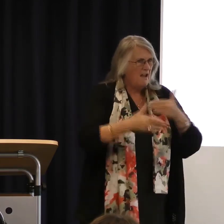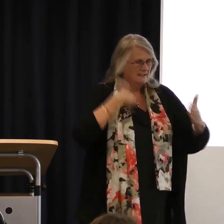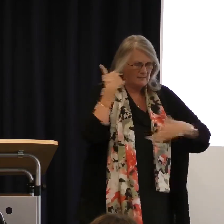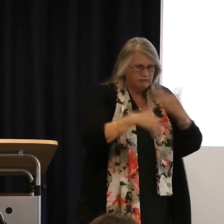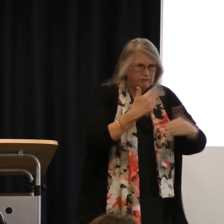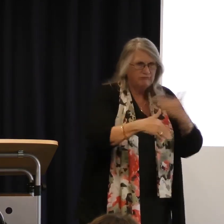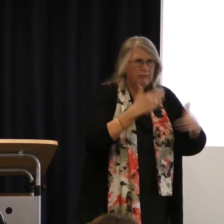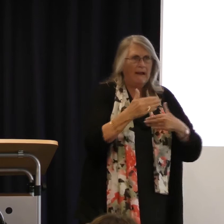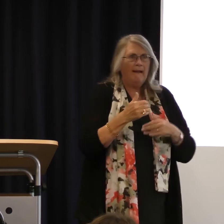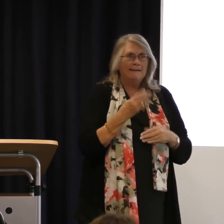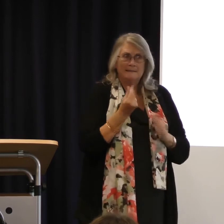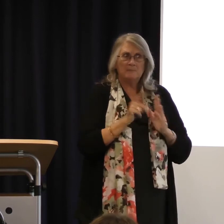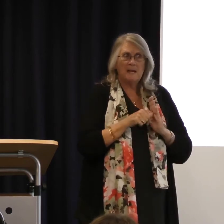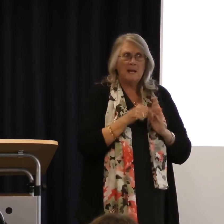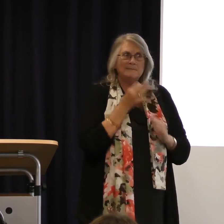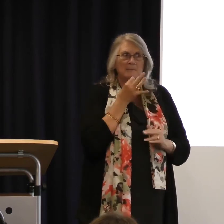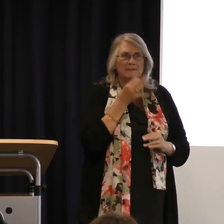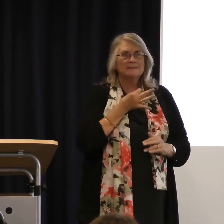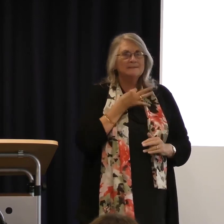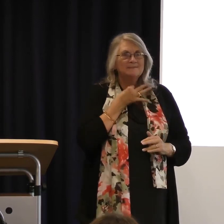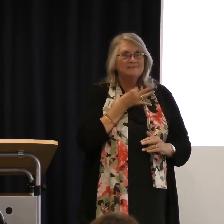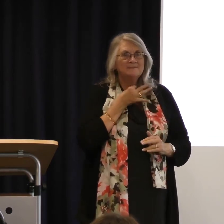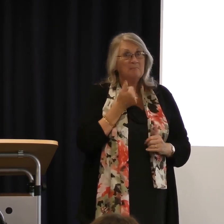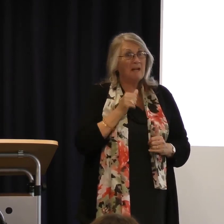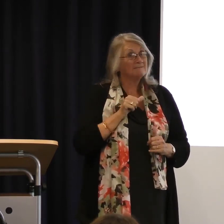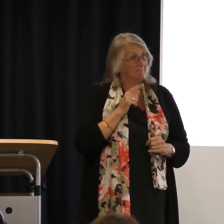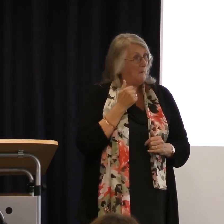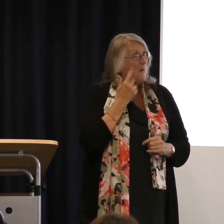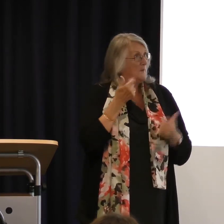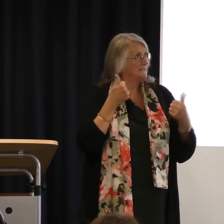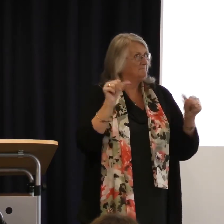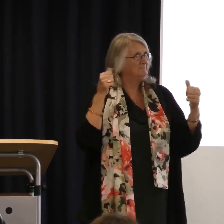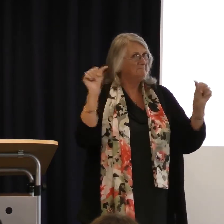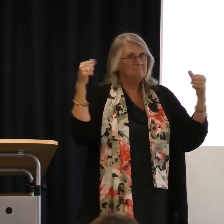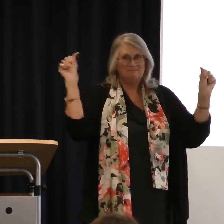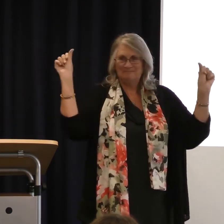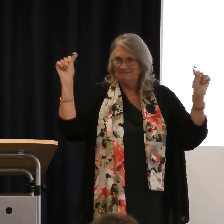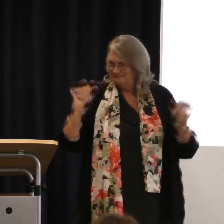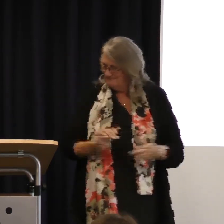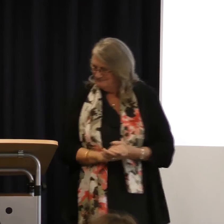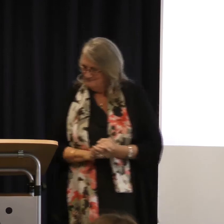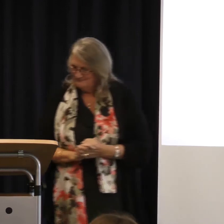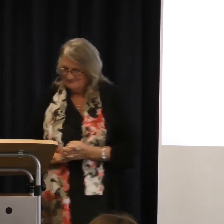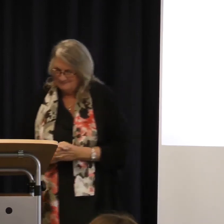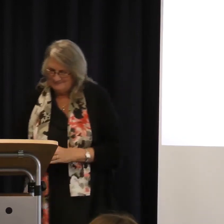which means he was able to organise and corral people into making successful